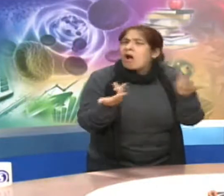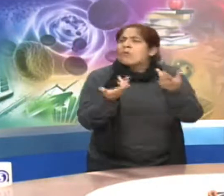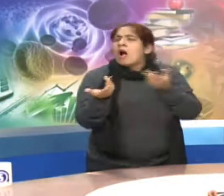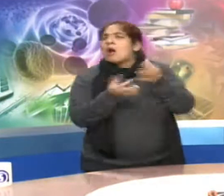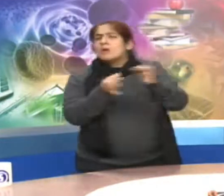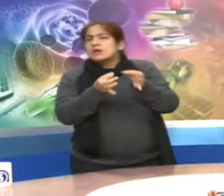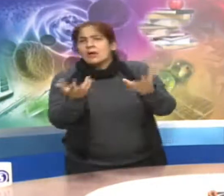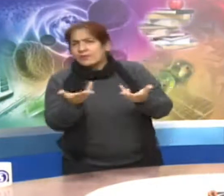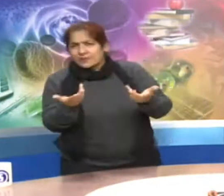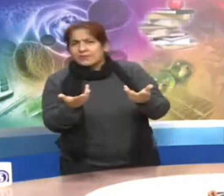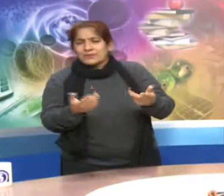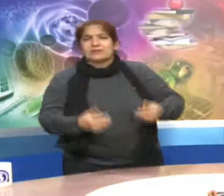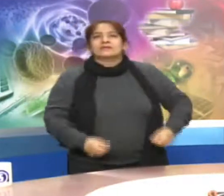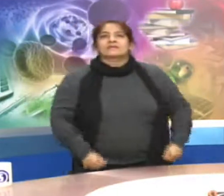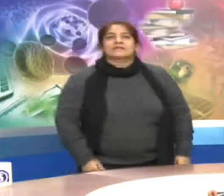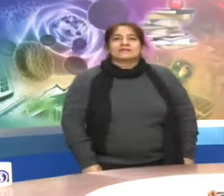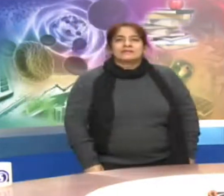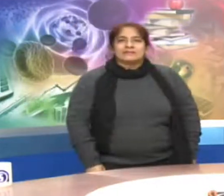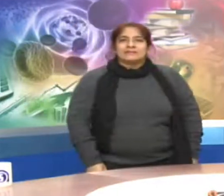What are these reliefs?